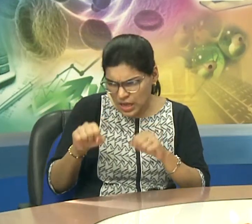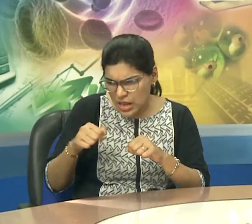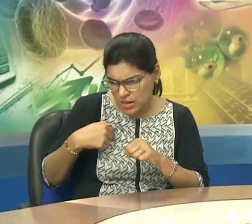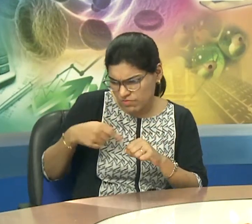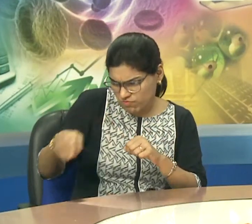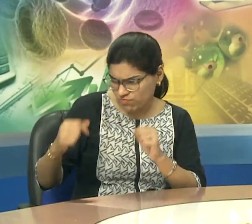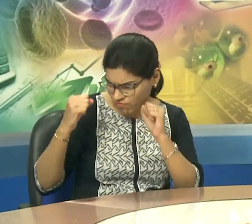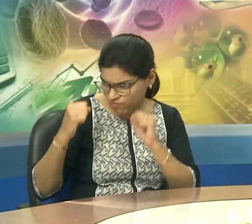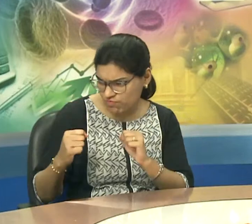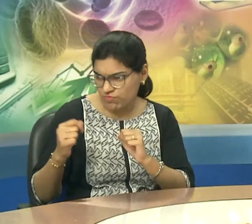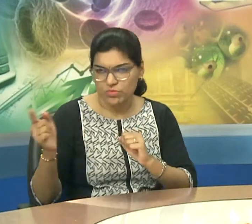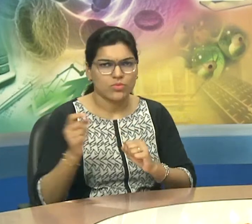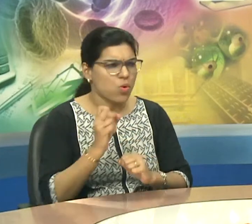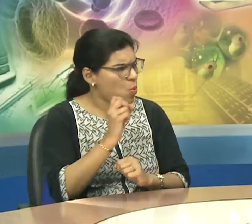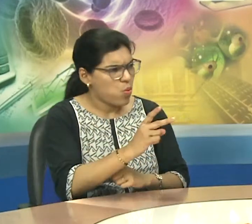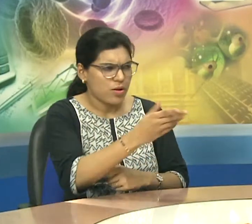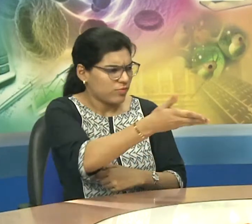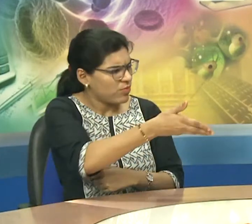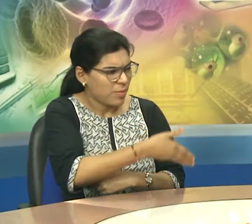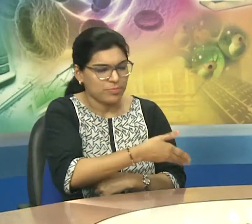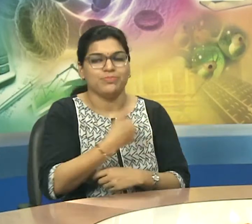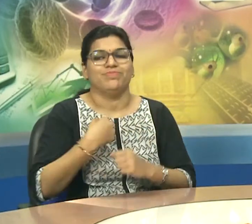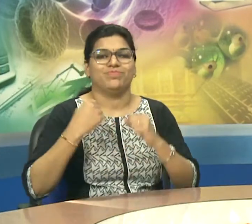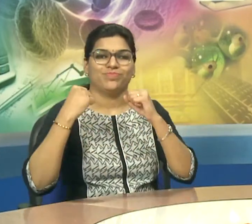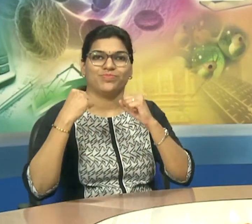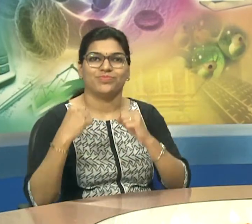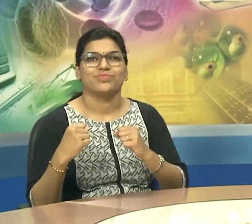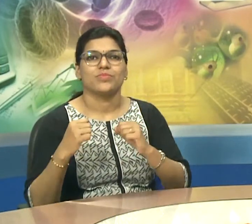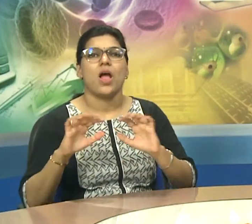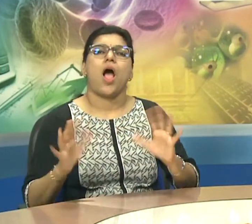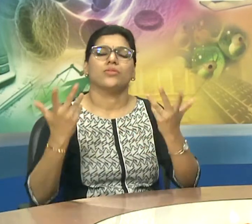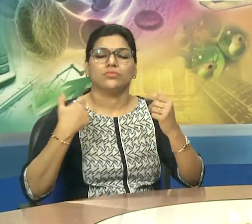When you have to ask the other person for the seat.